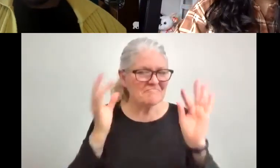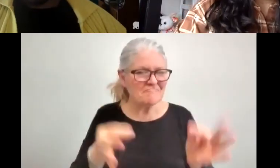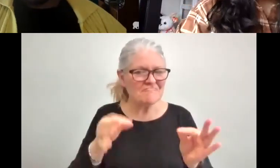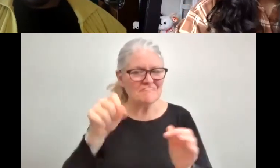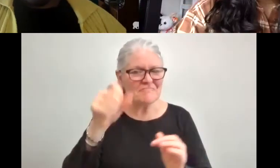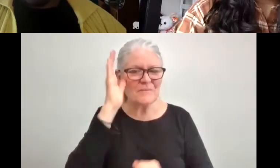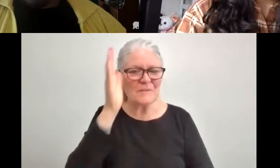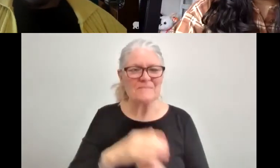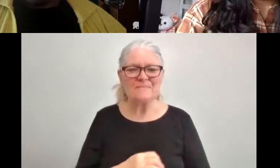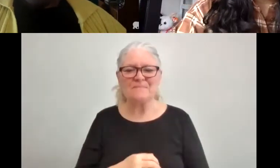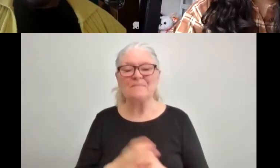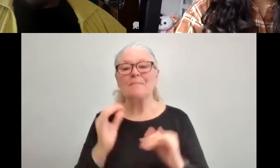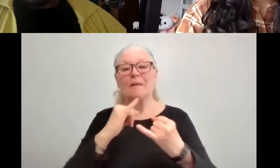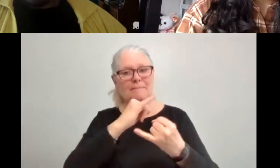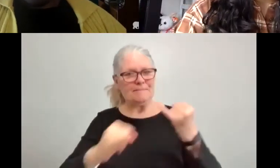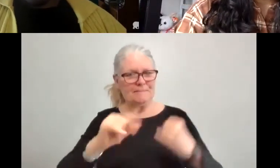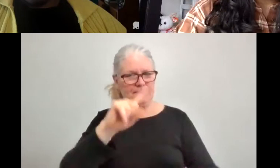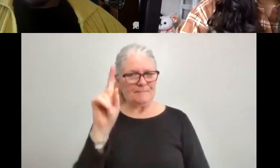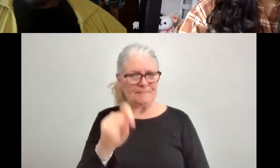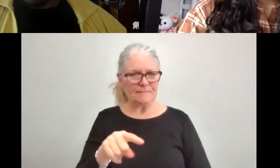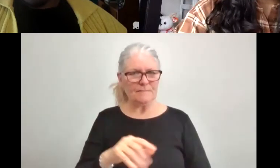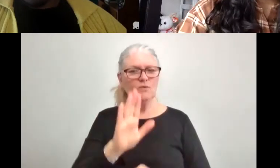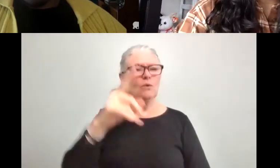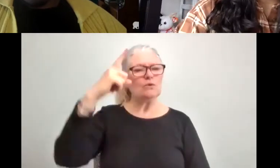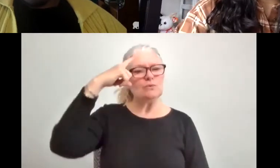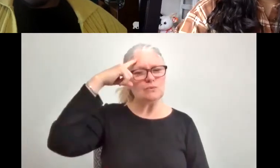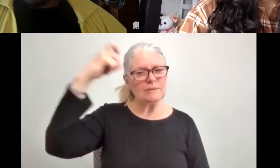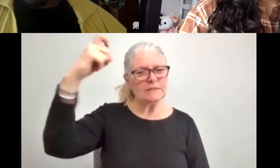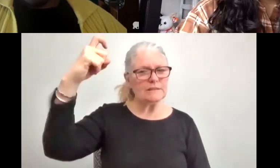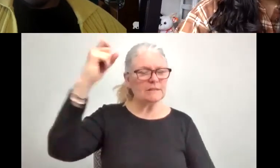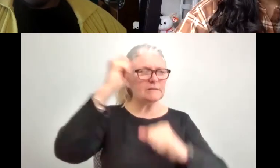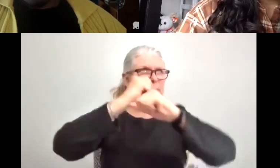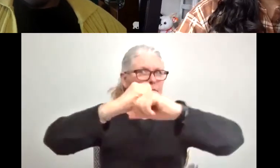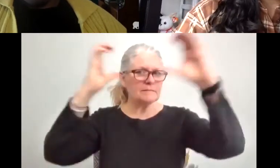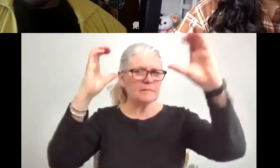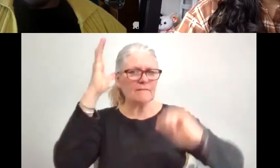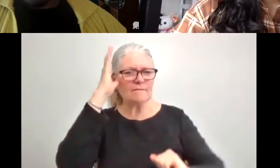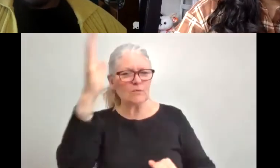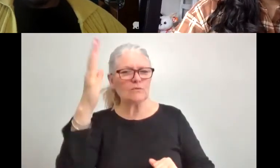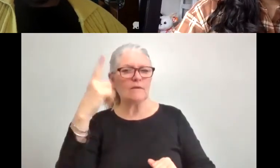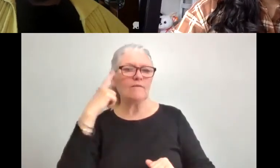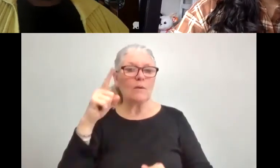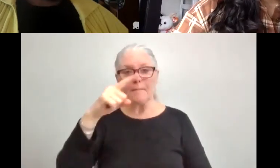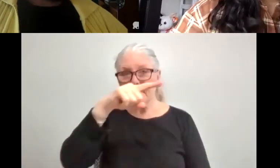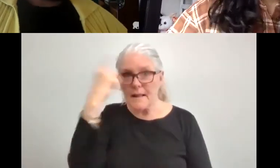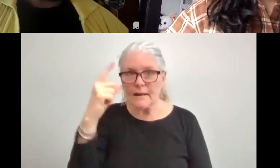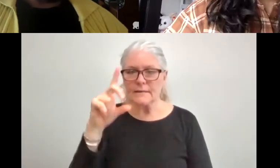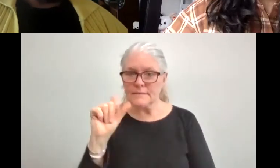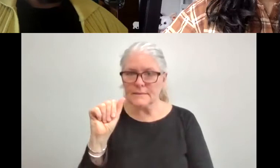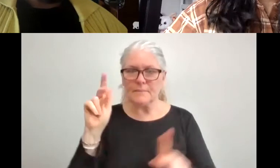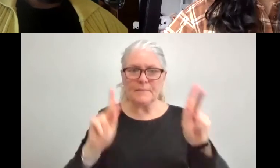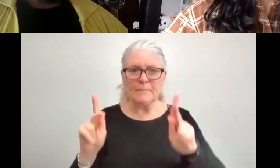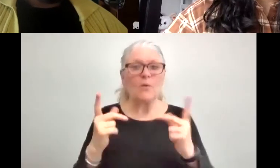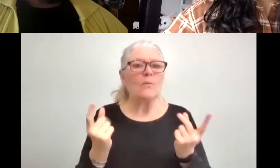our last question is, what does your dream future look like for Black disabled folks? Oh,